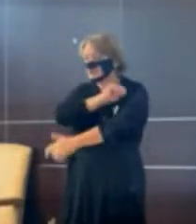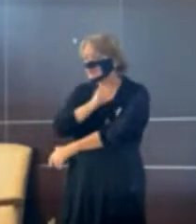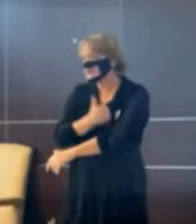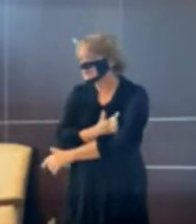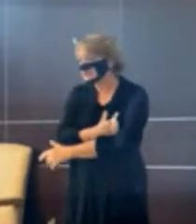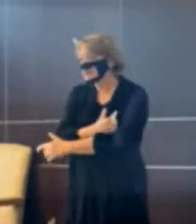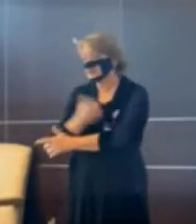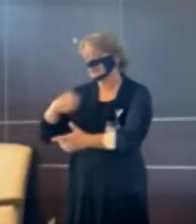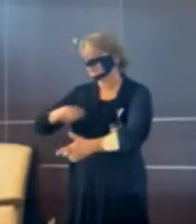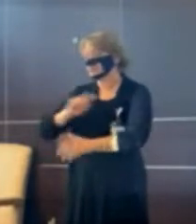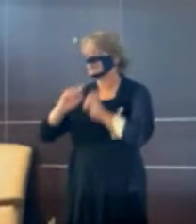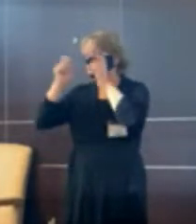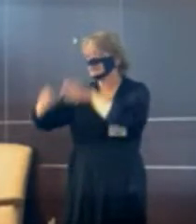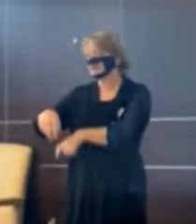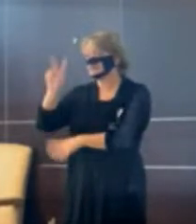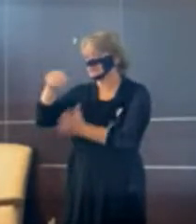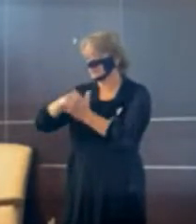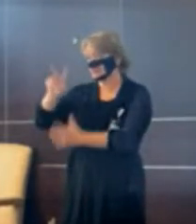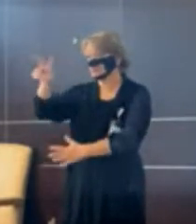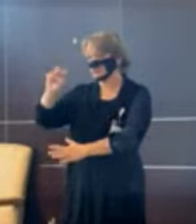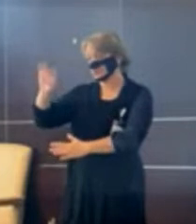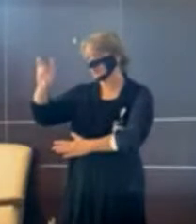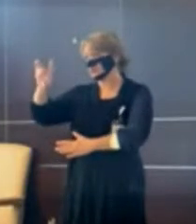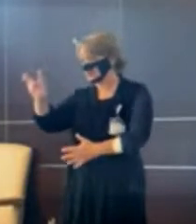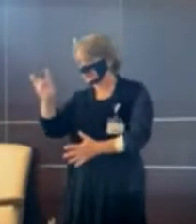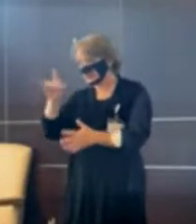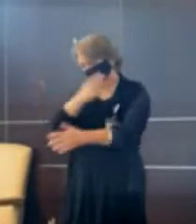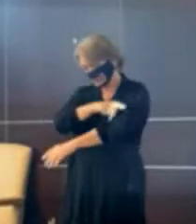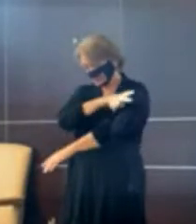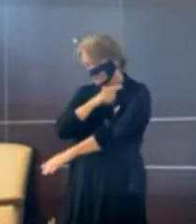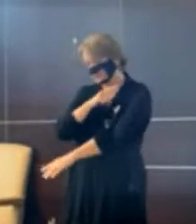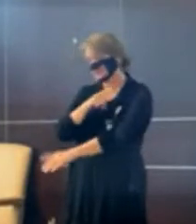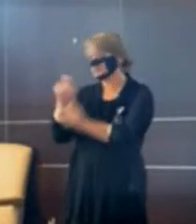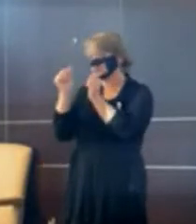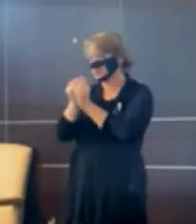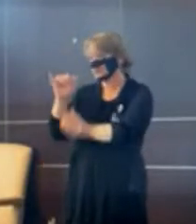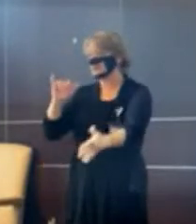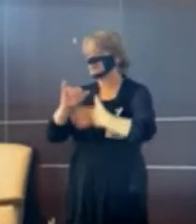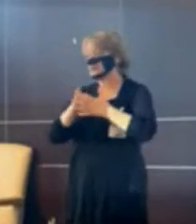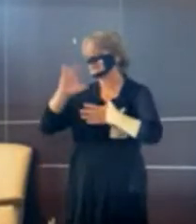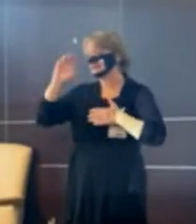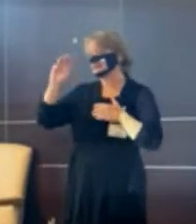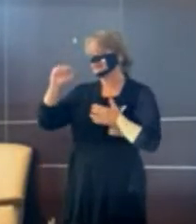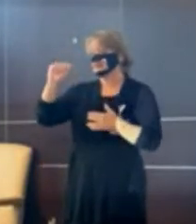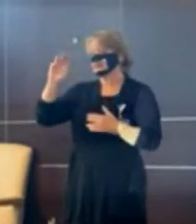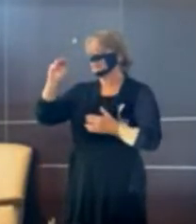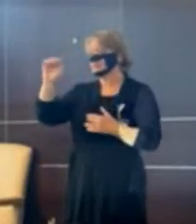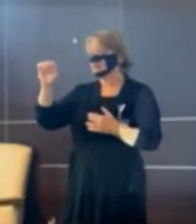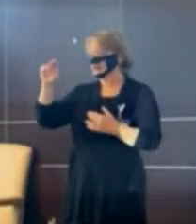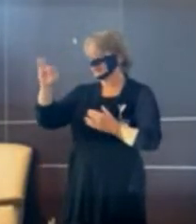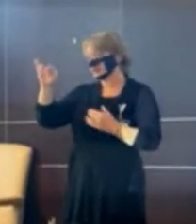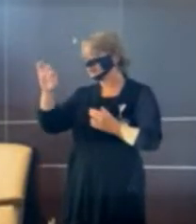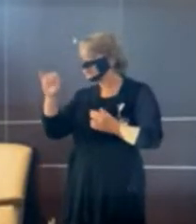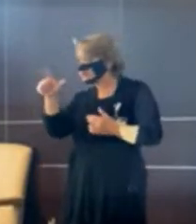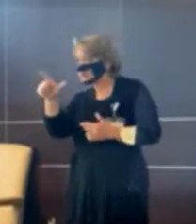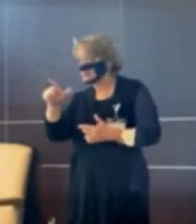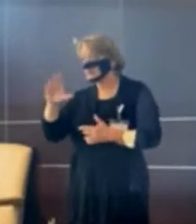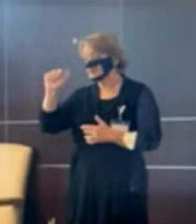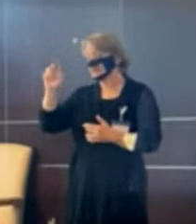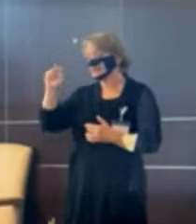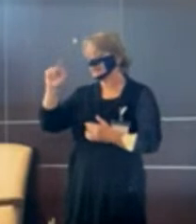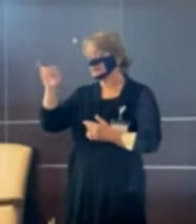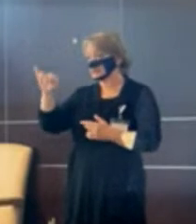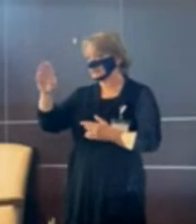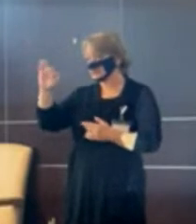provide 2,084 infusions of monoclonal antibodies to date. As the cases increase, obviously, so does